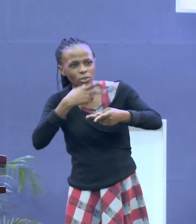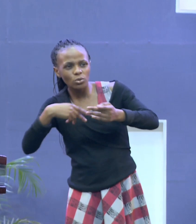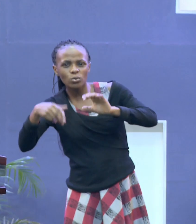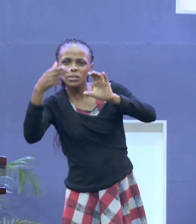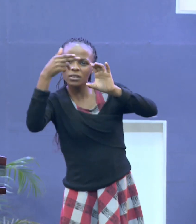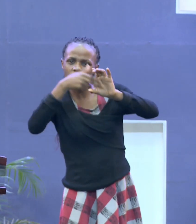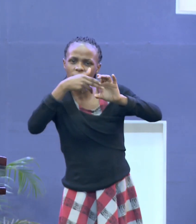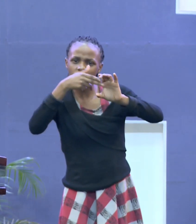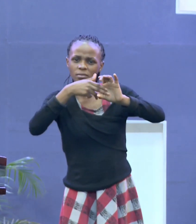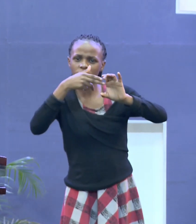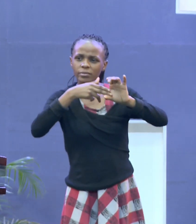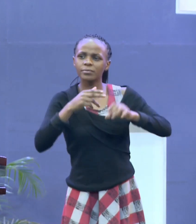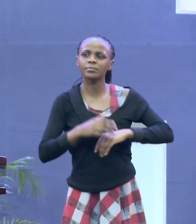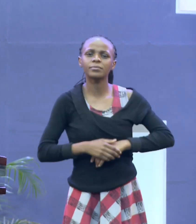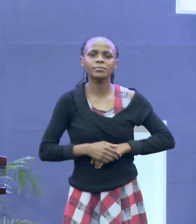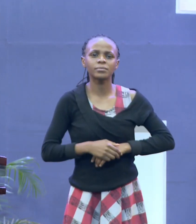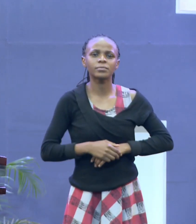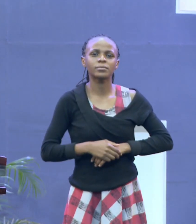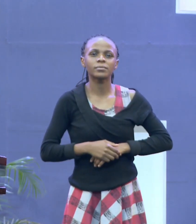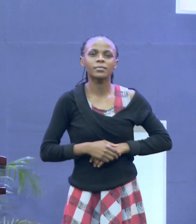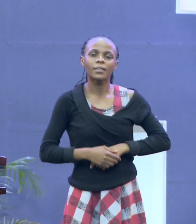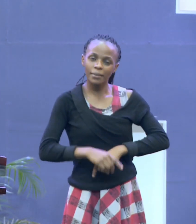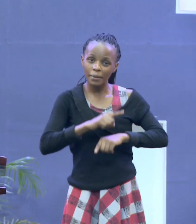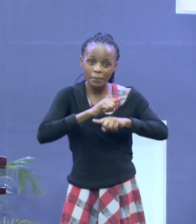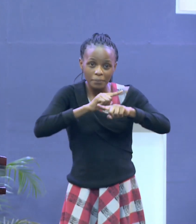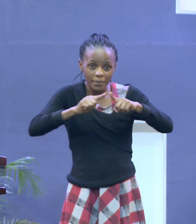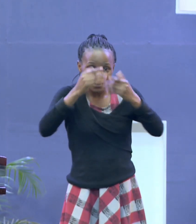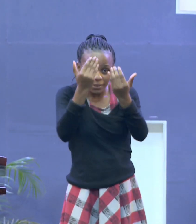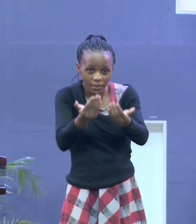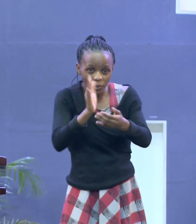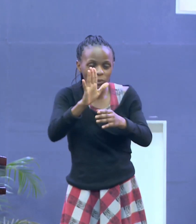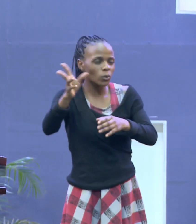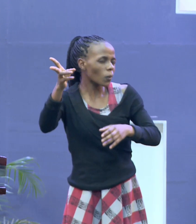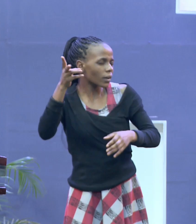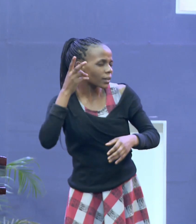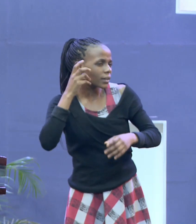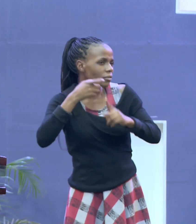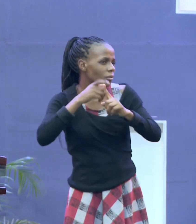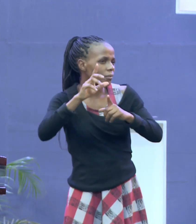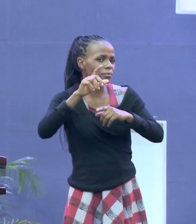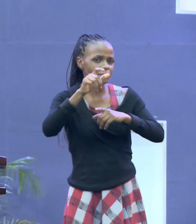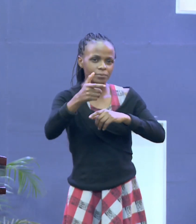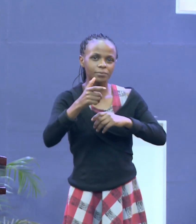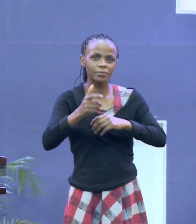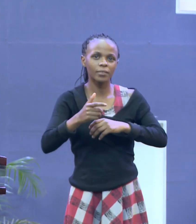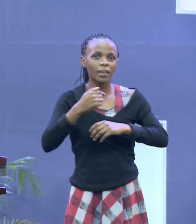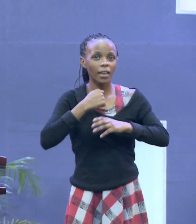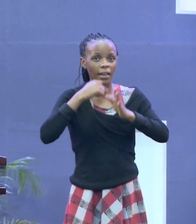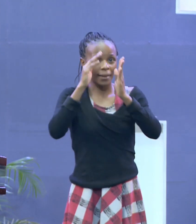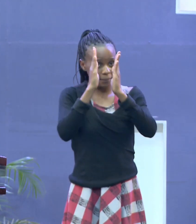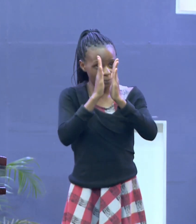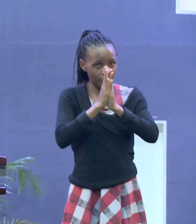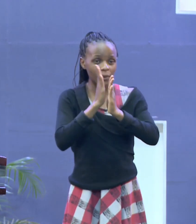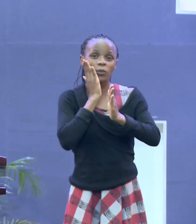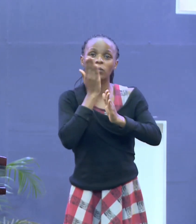You're at a petrol station, you sell fuel. Gana ye, radio yokweli. But your radio is tuned. Sabi chisa cha